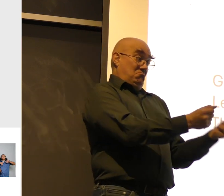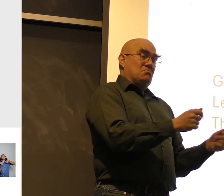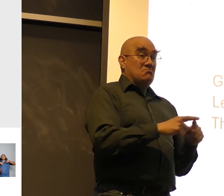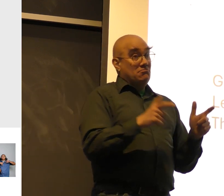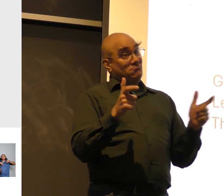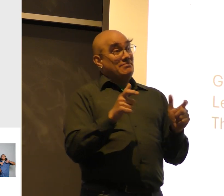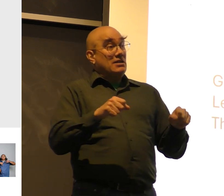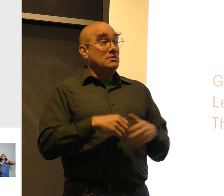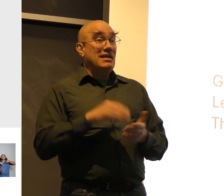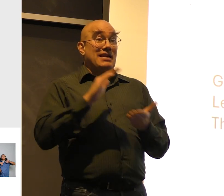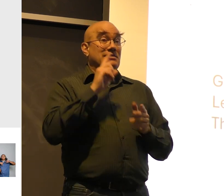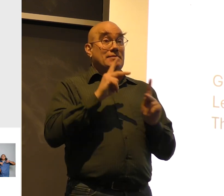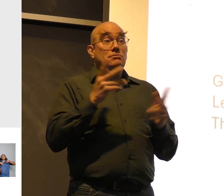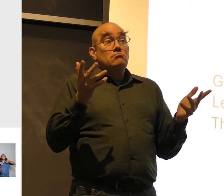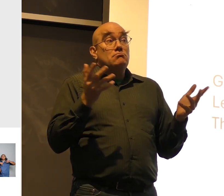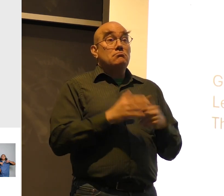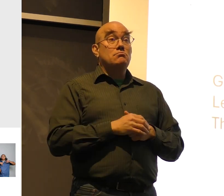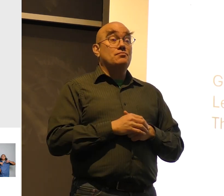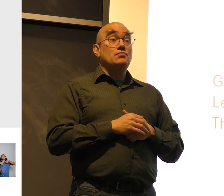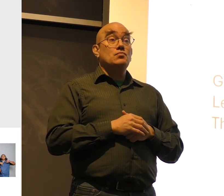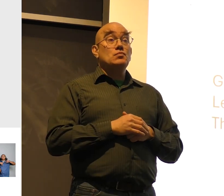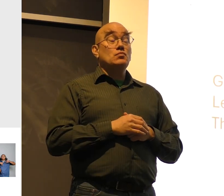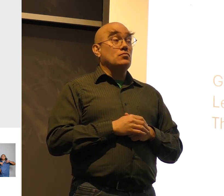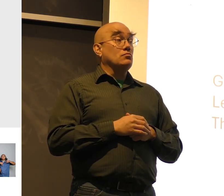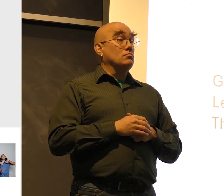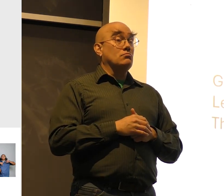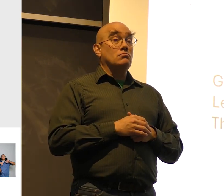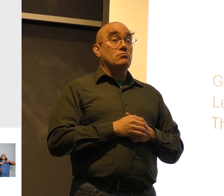People are saying, no, it won't be extinct, but there will be less deaf people if that happens.